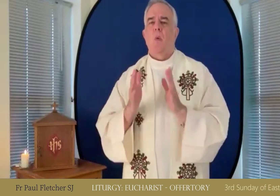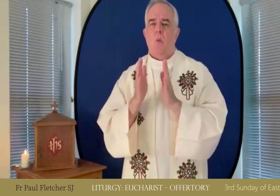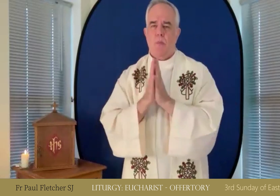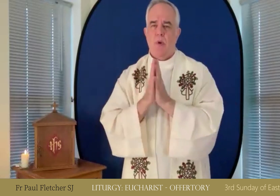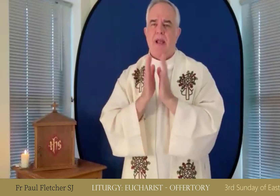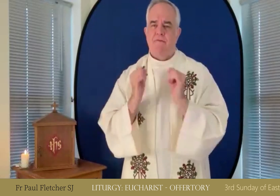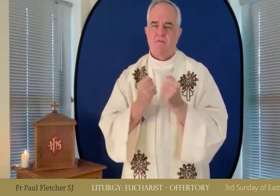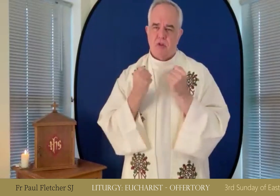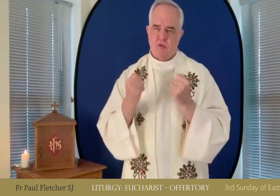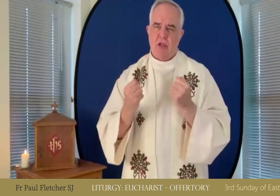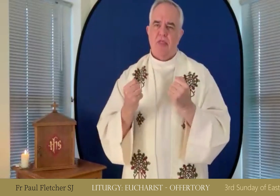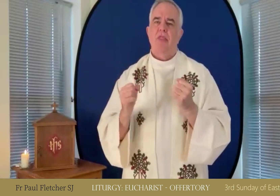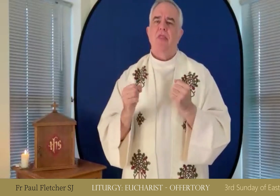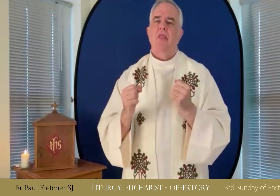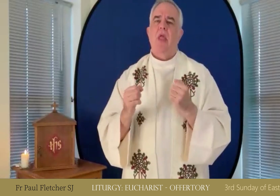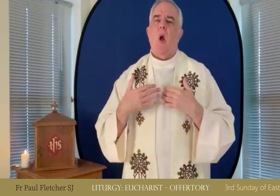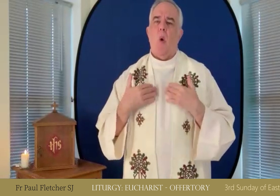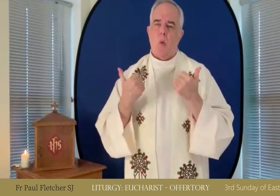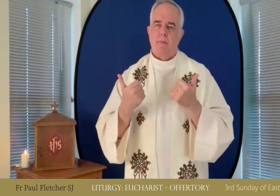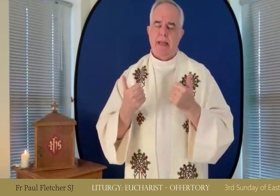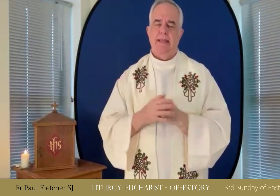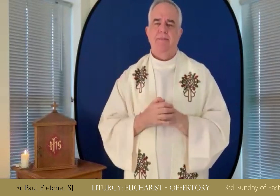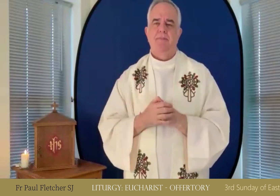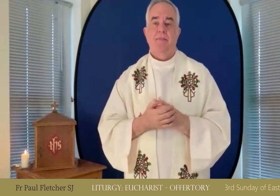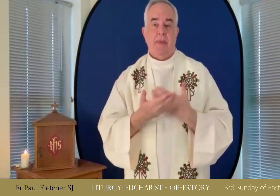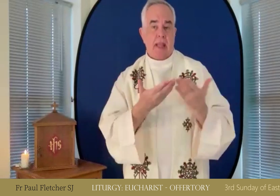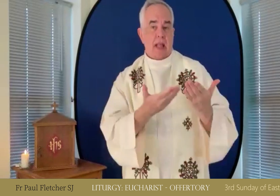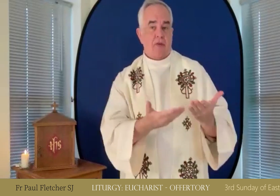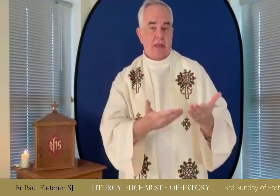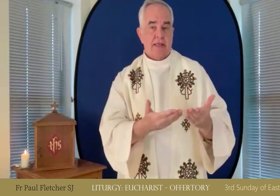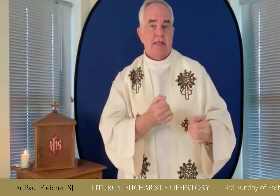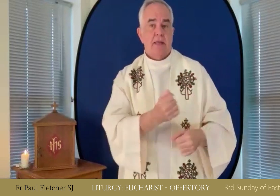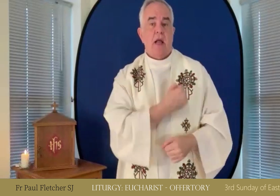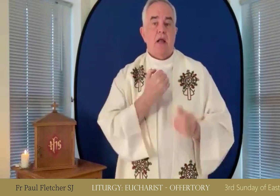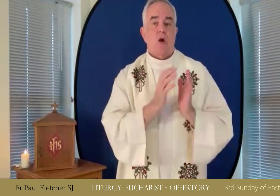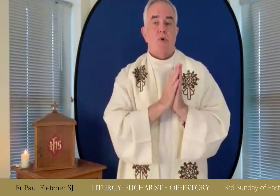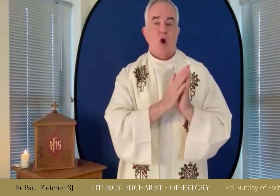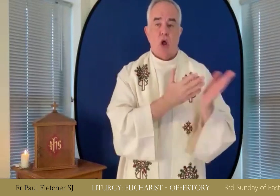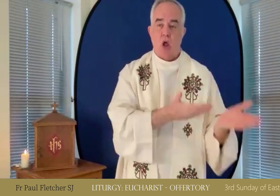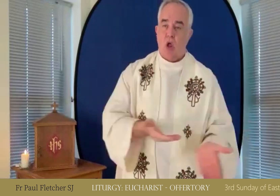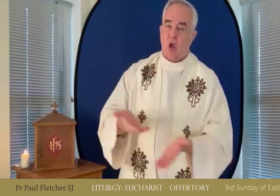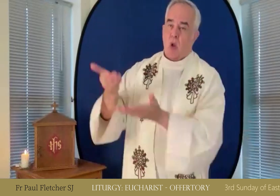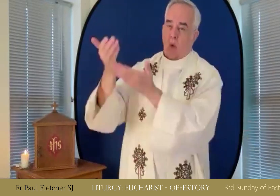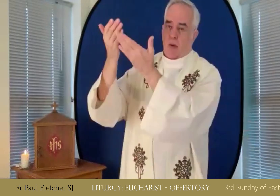We pray for fun and well-being. This God prayer we